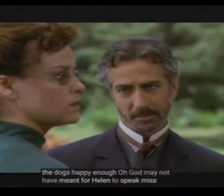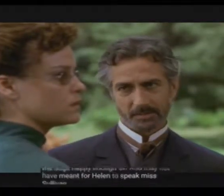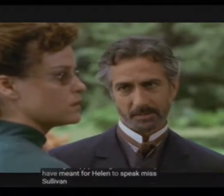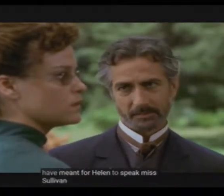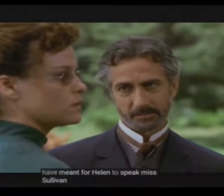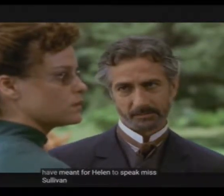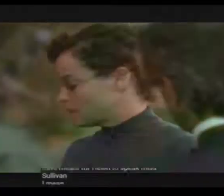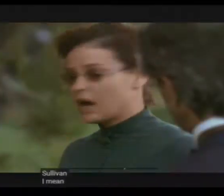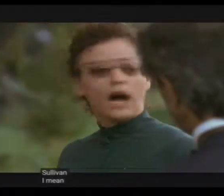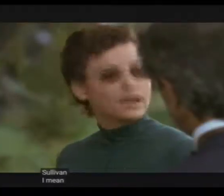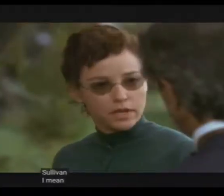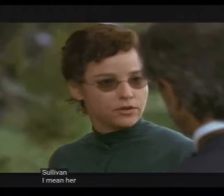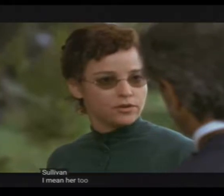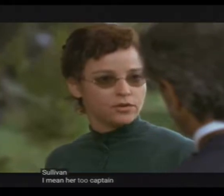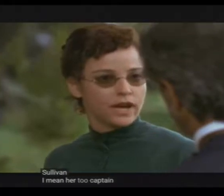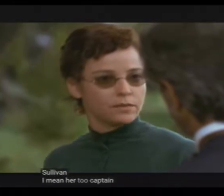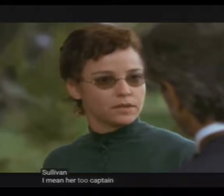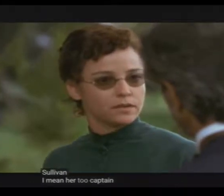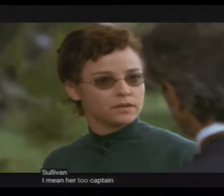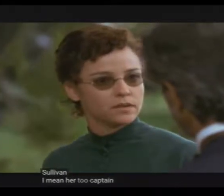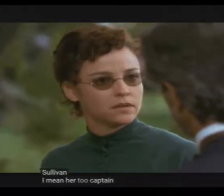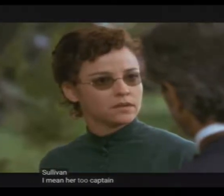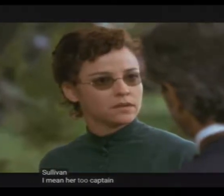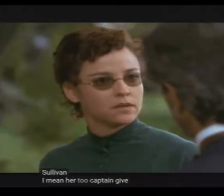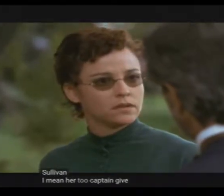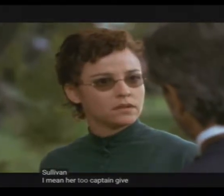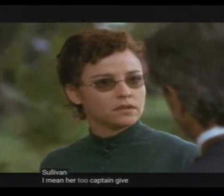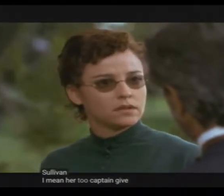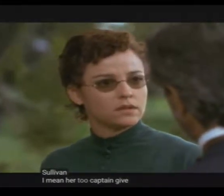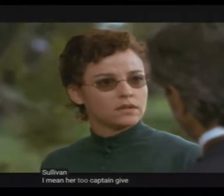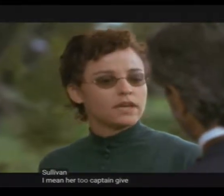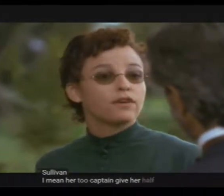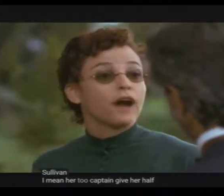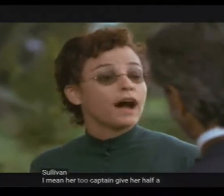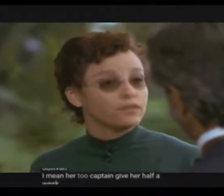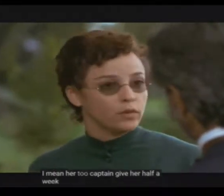Sullivan. I mean her too, Captain. Give her half a week.